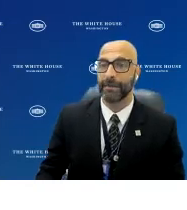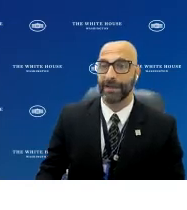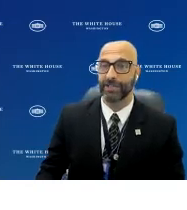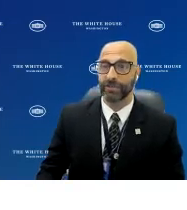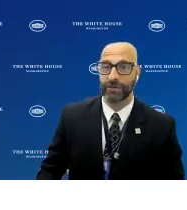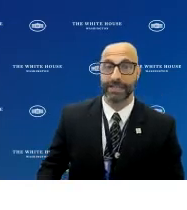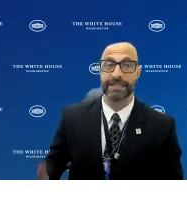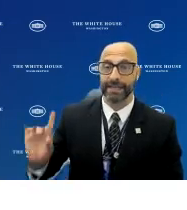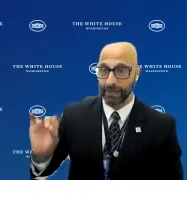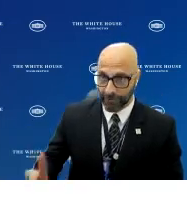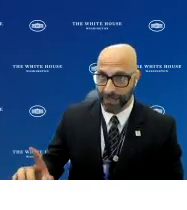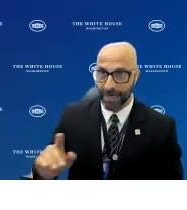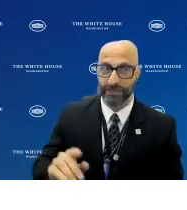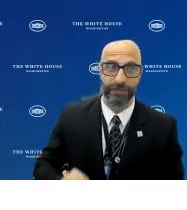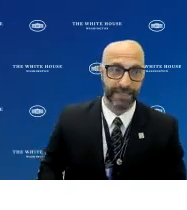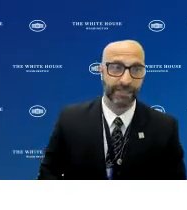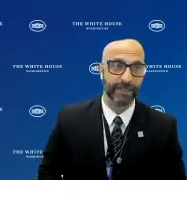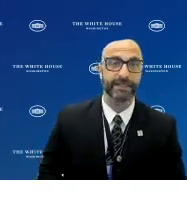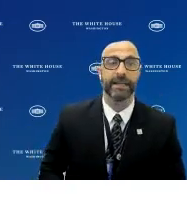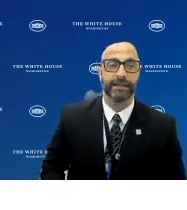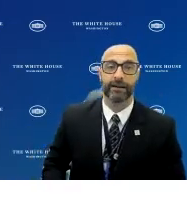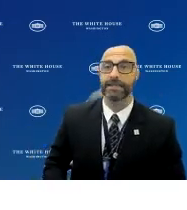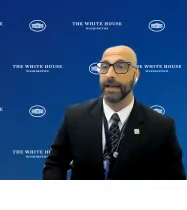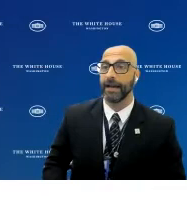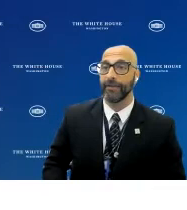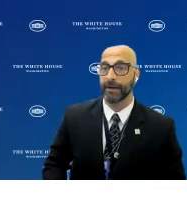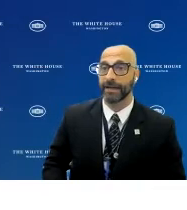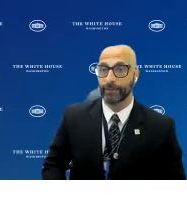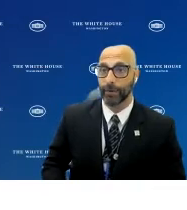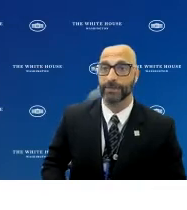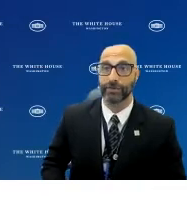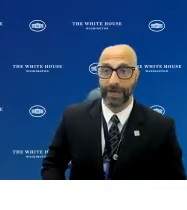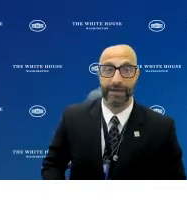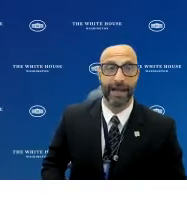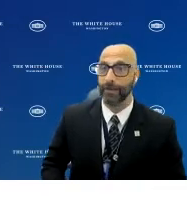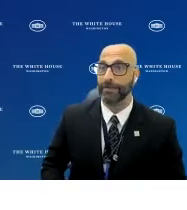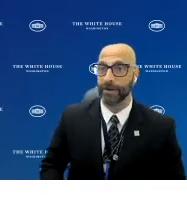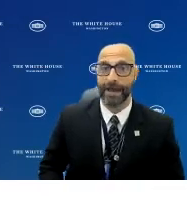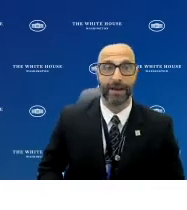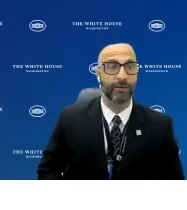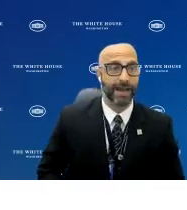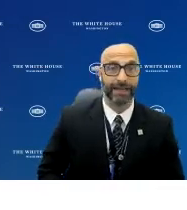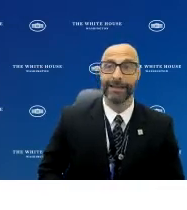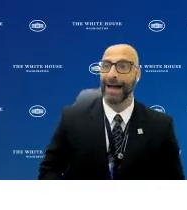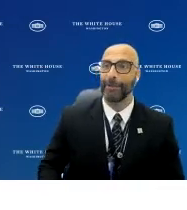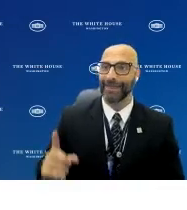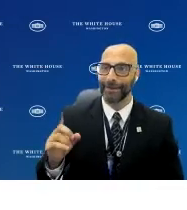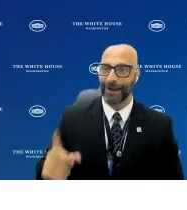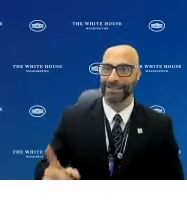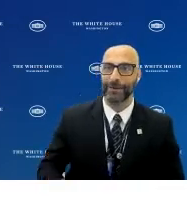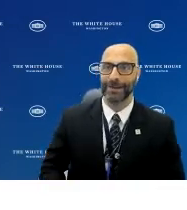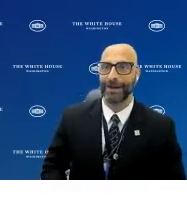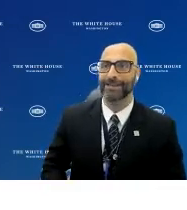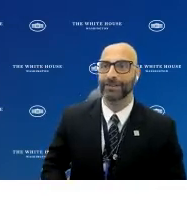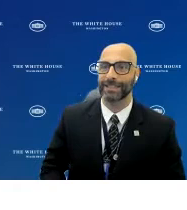When you look at the administered doses in the 39 jurisdictions, there is a very important trend. I think we've heard about it already.